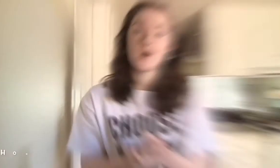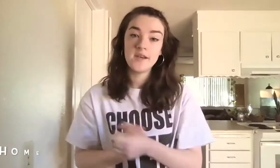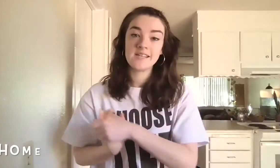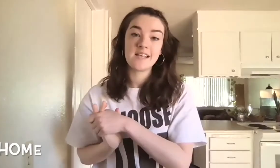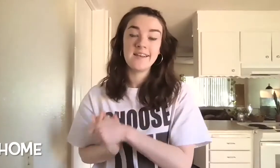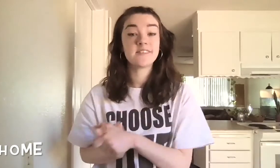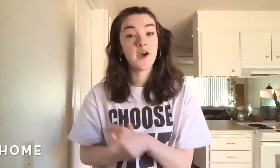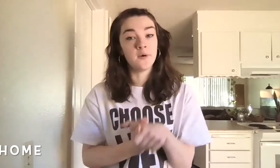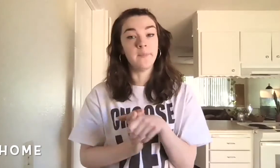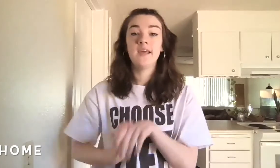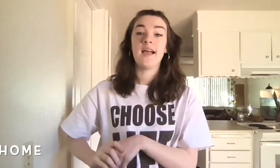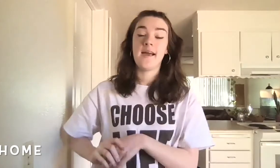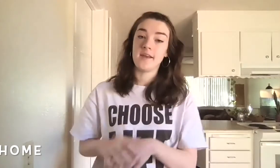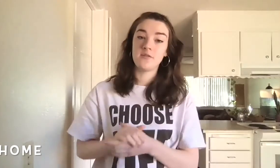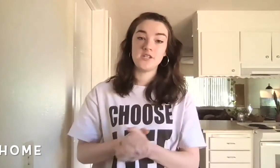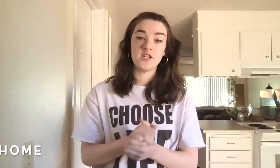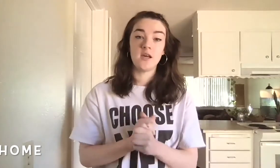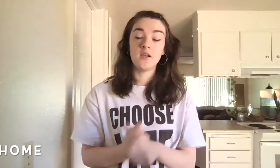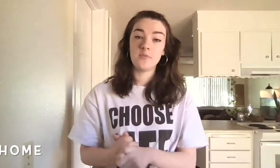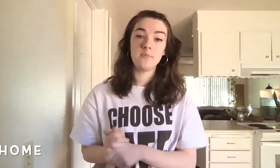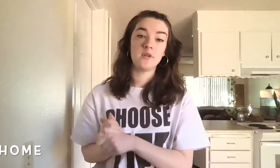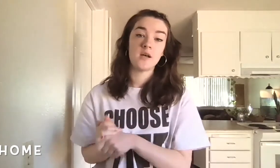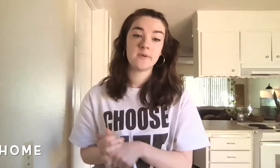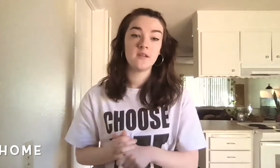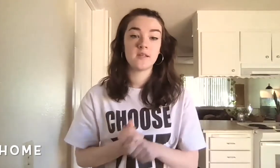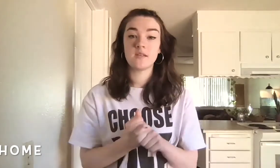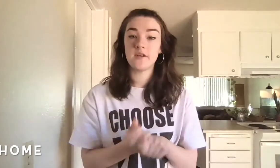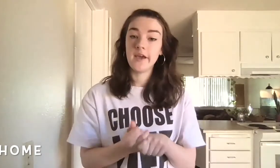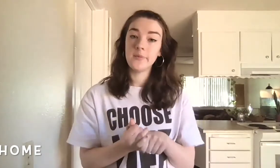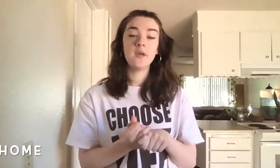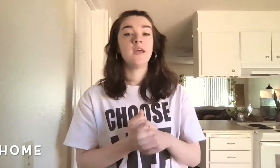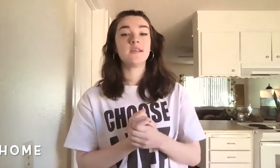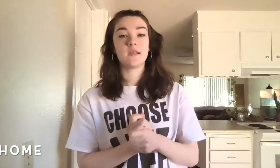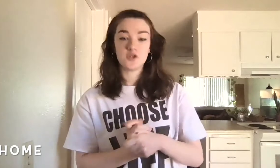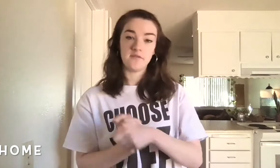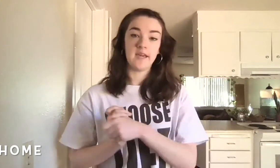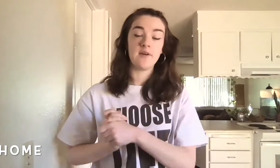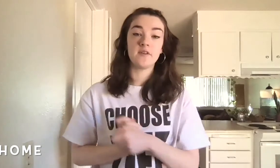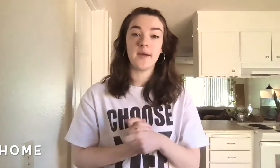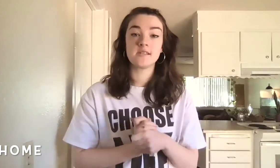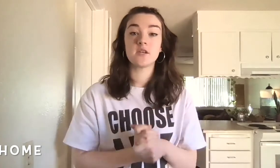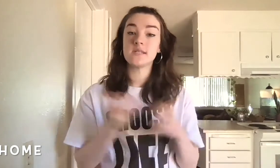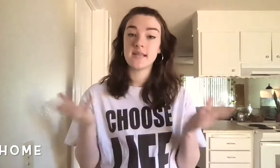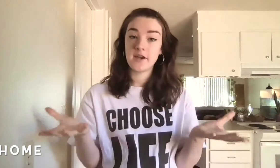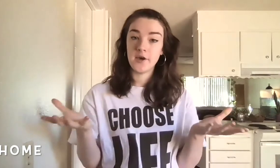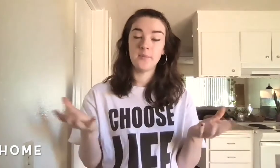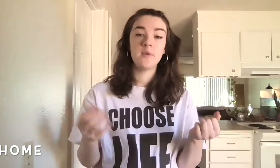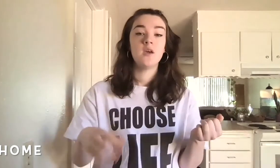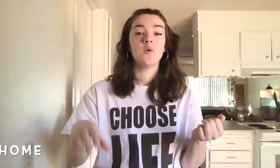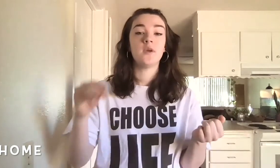next sign is home, and I know this year a lot of people are spending Thanksgiving at home instead of traveling out everywhere. So to sign home, we are